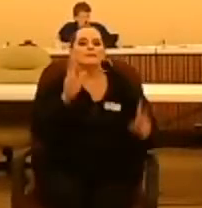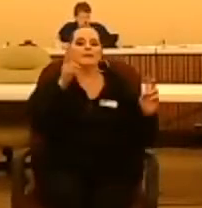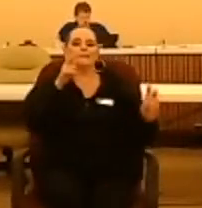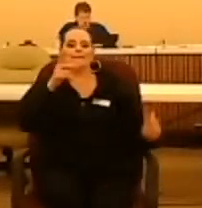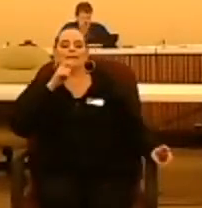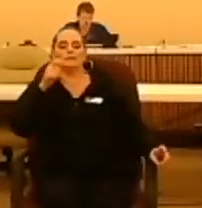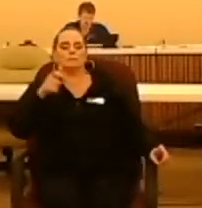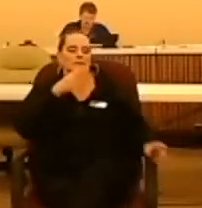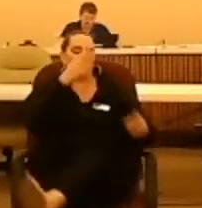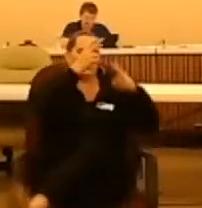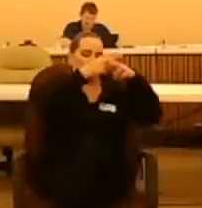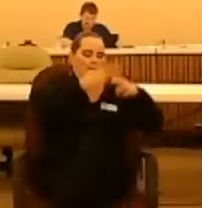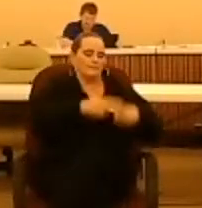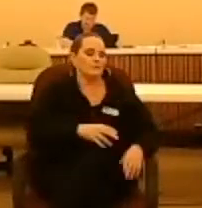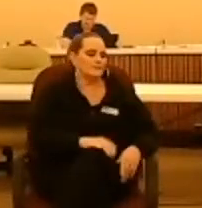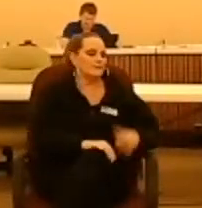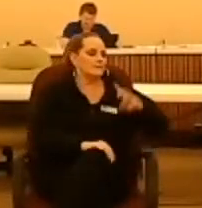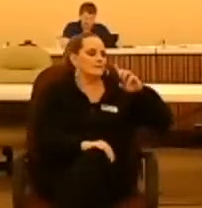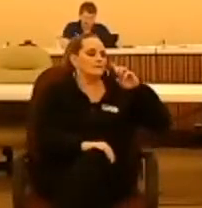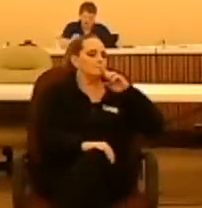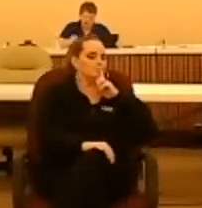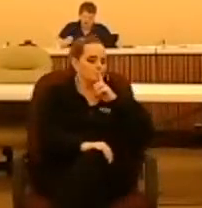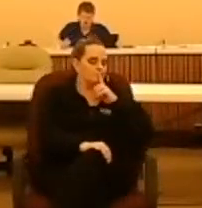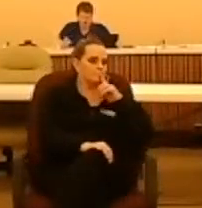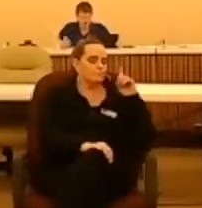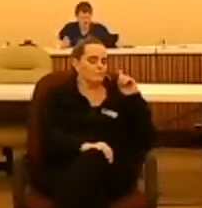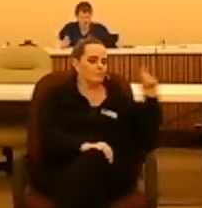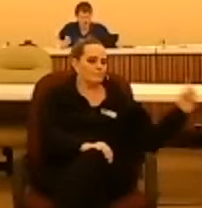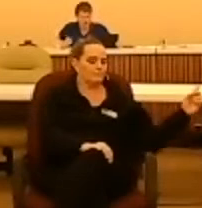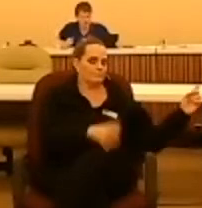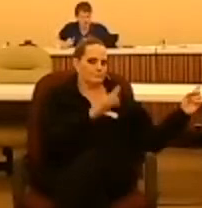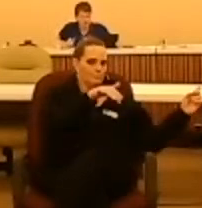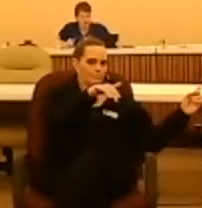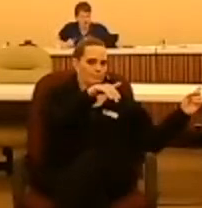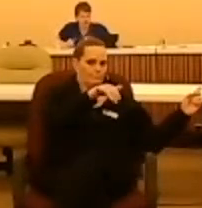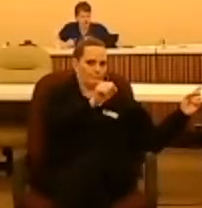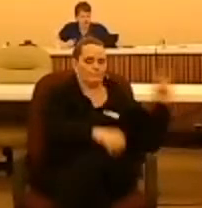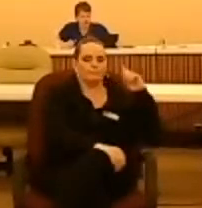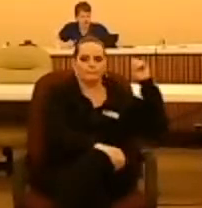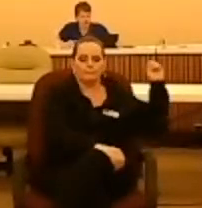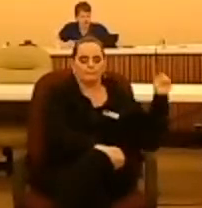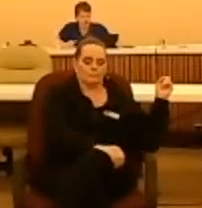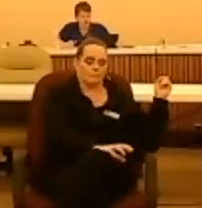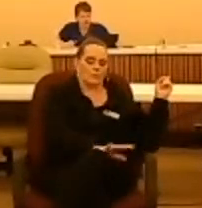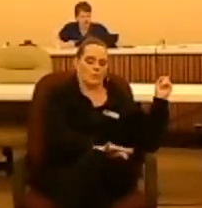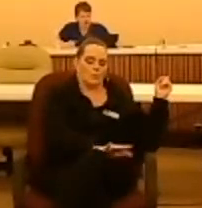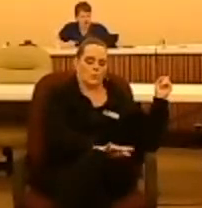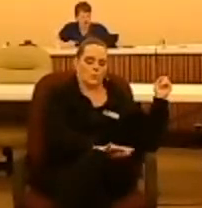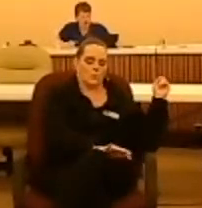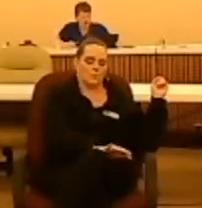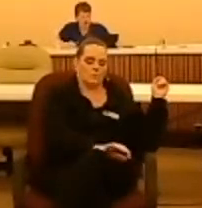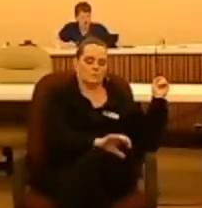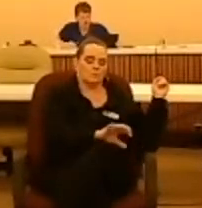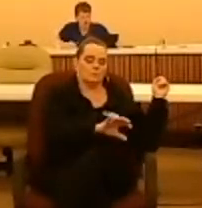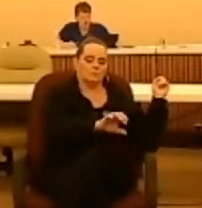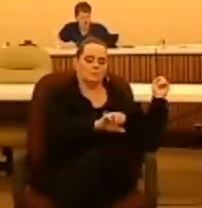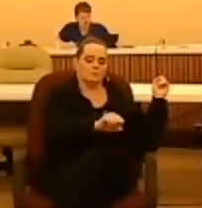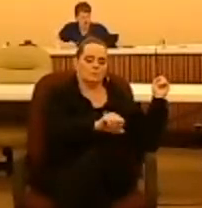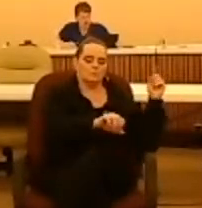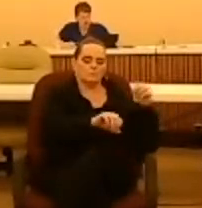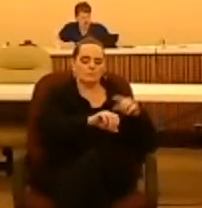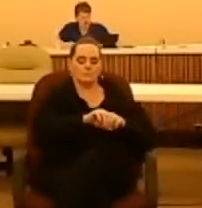Hearing none, please call the roll. Councilmember Barley, Aye. Councilmember Stafford,